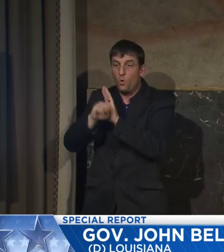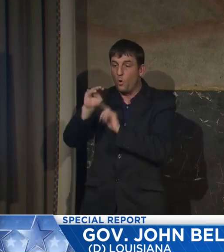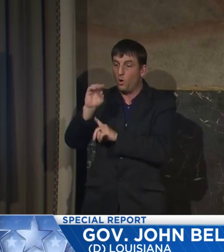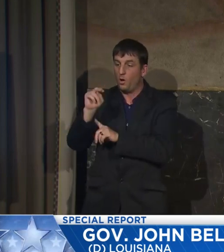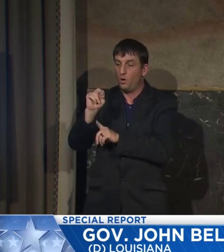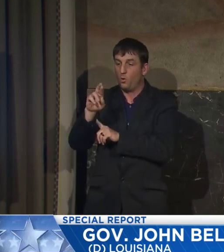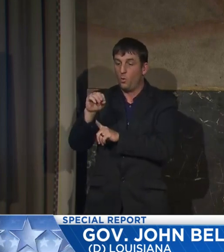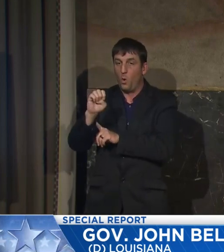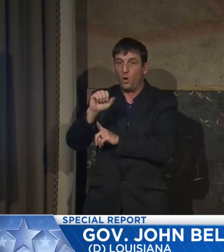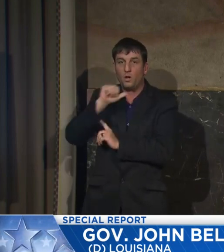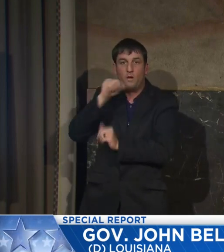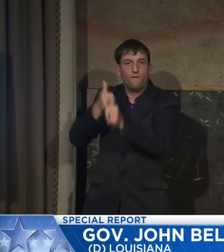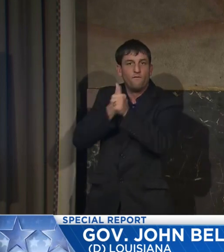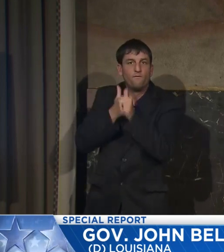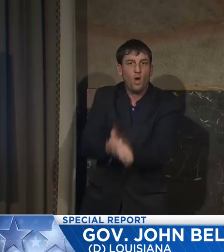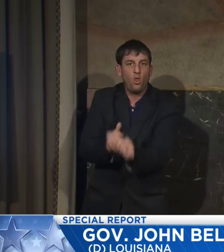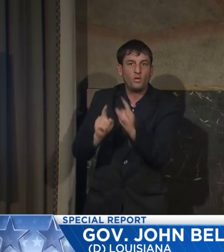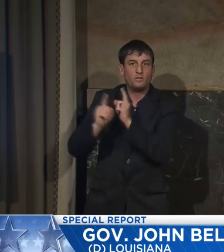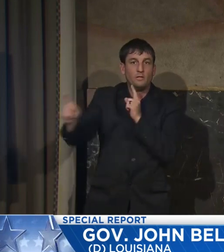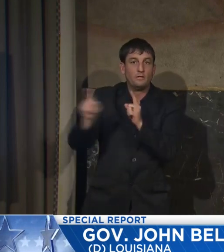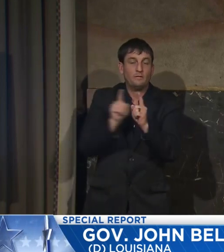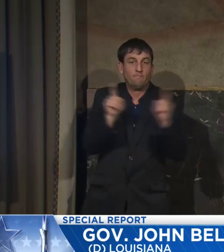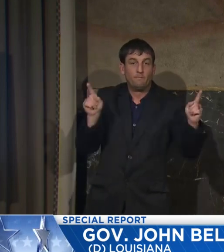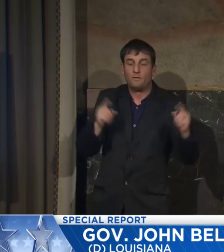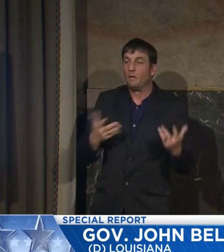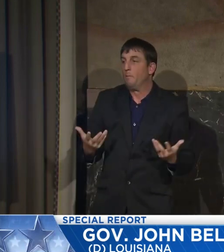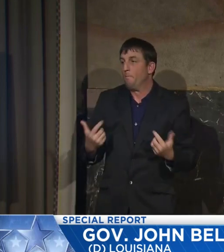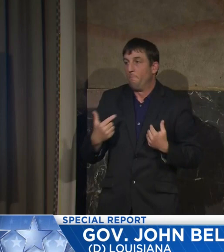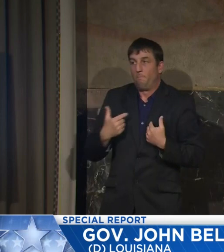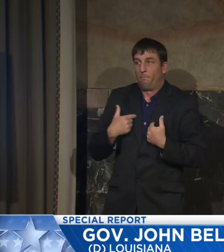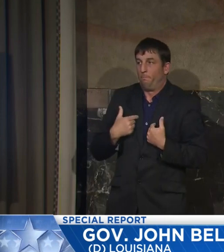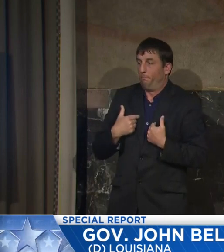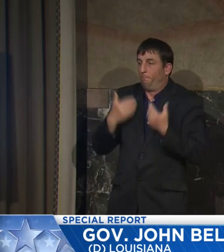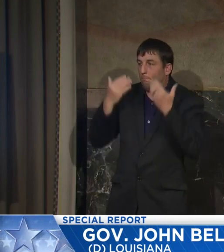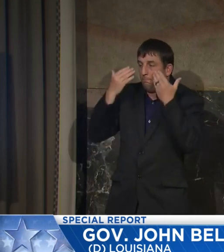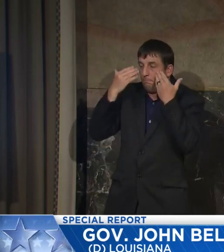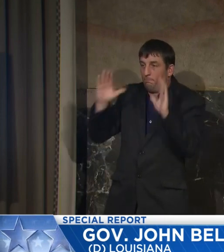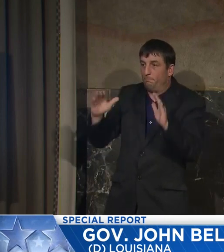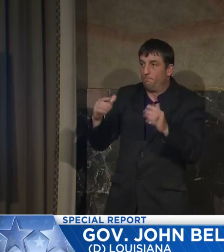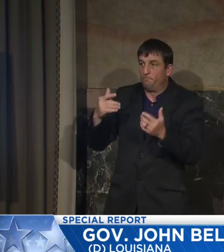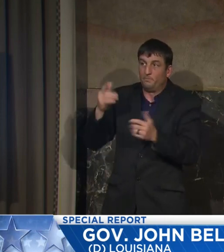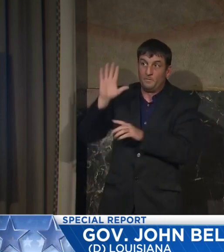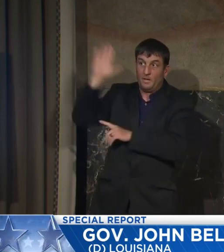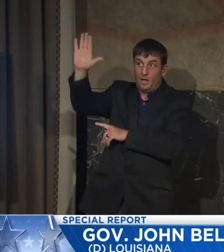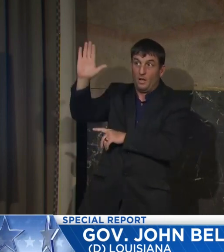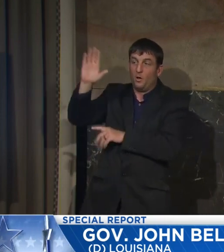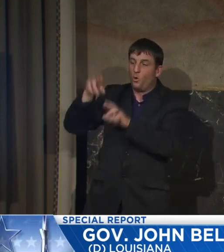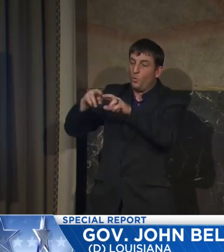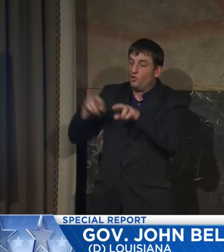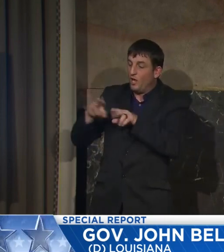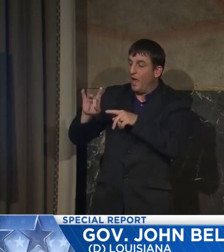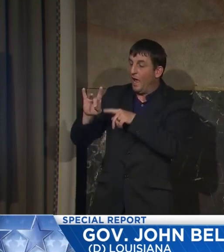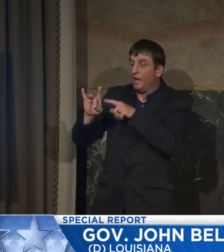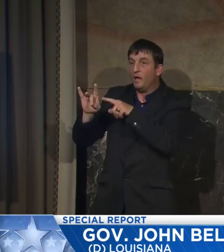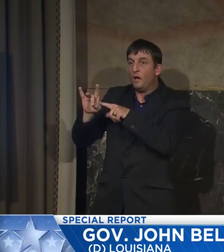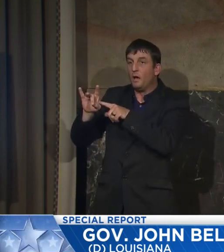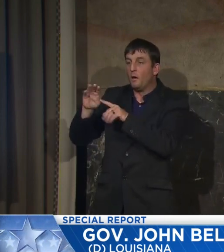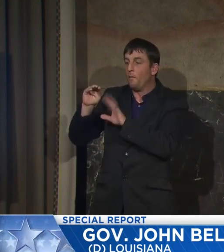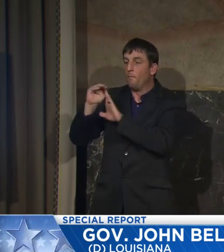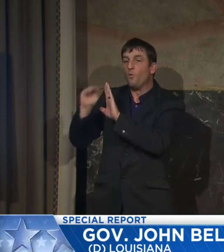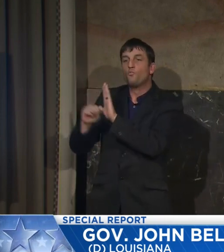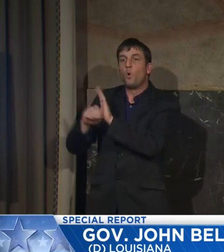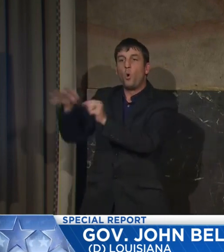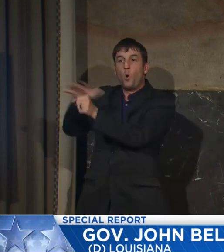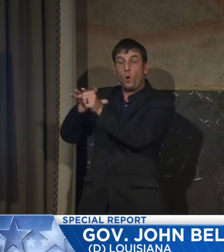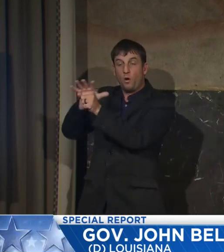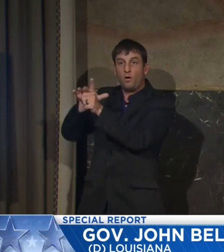I can't know for certain. I don't have any reason to think that the folks in Region 8 in the Monroe area were less adherent to